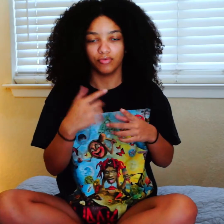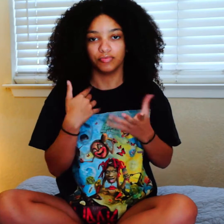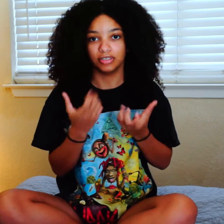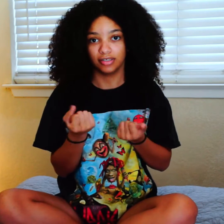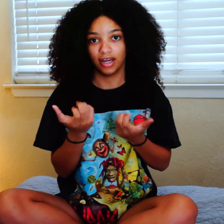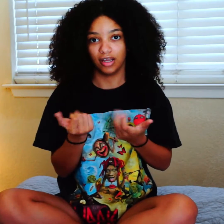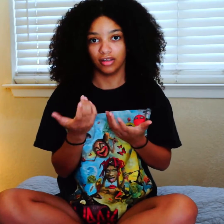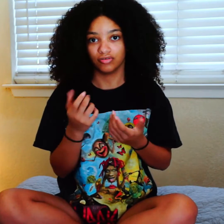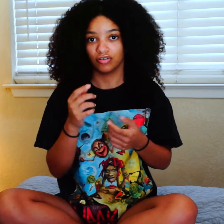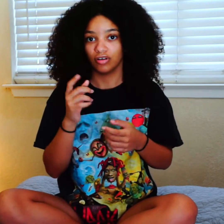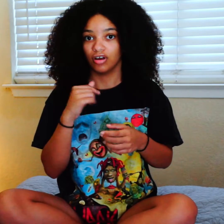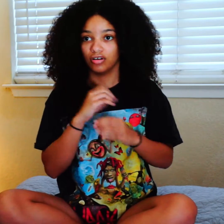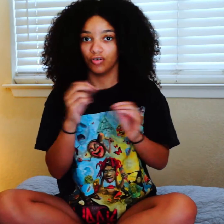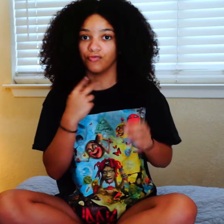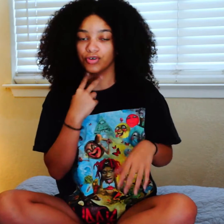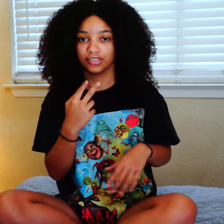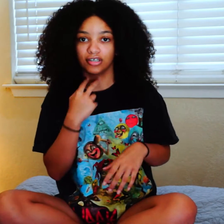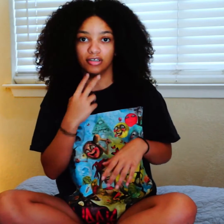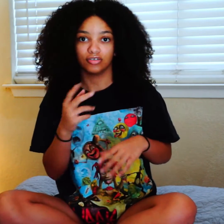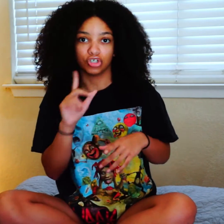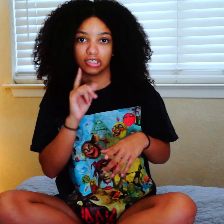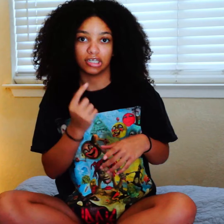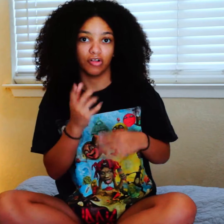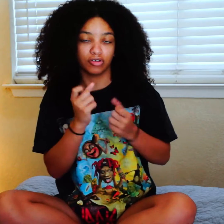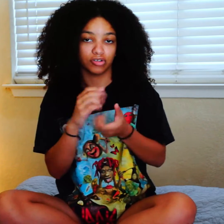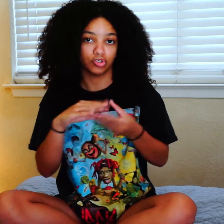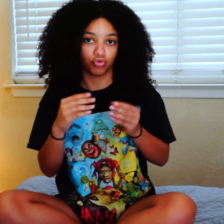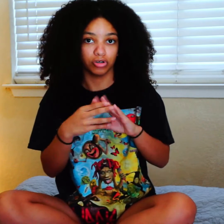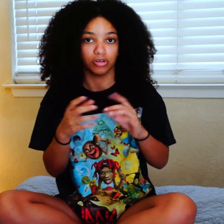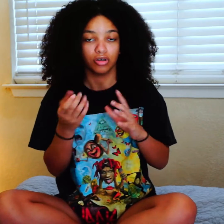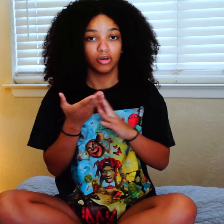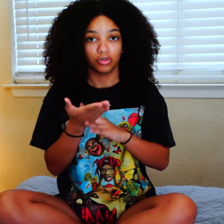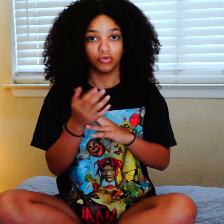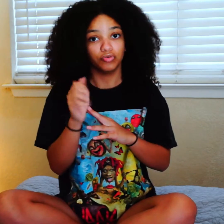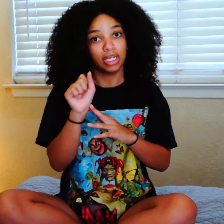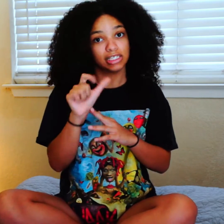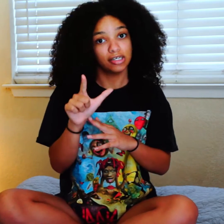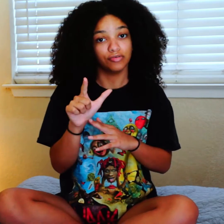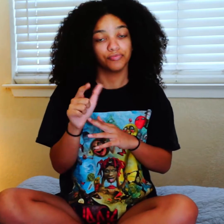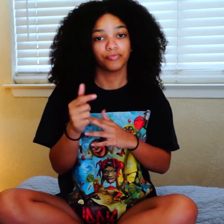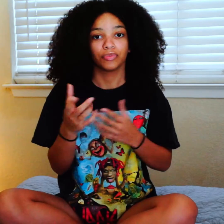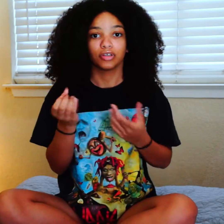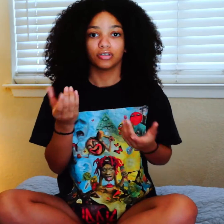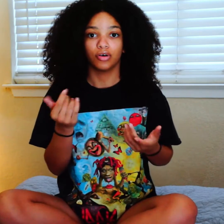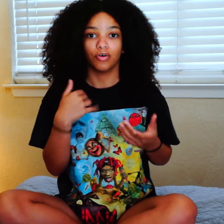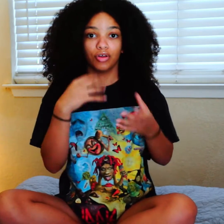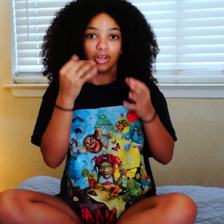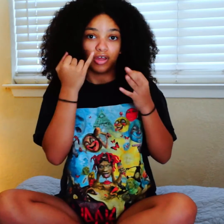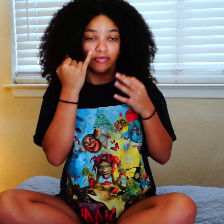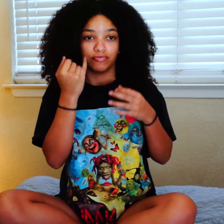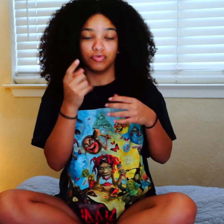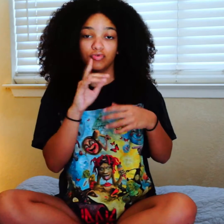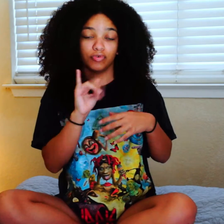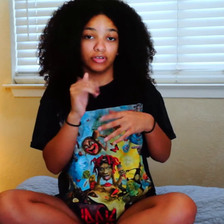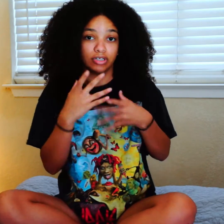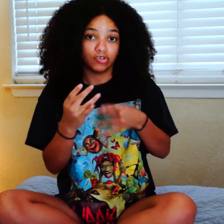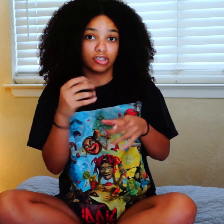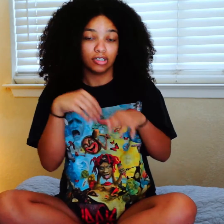be signing, no voicing, just telling the story through ASL. So if you're really interested in